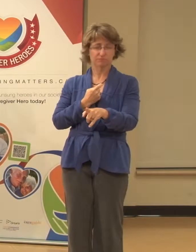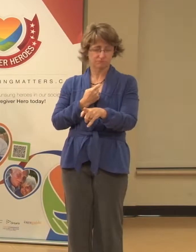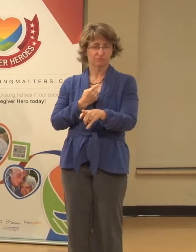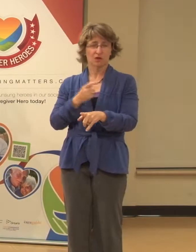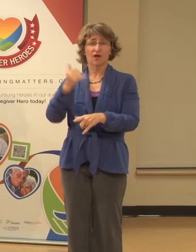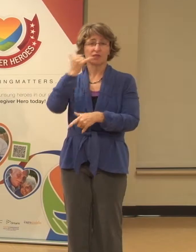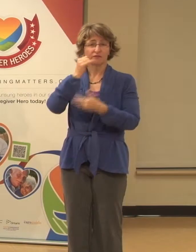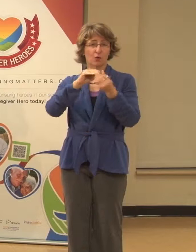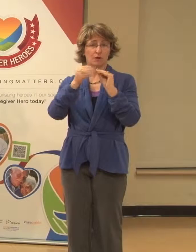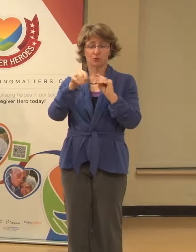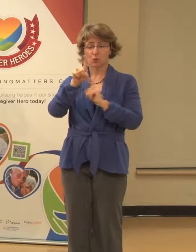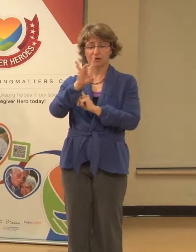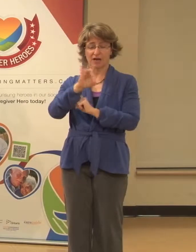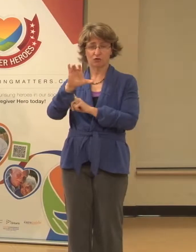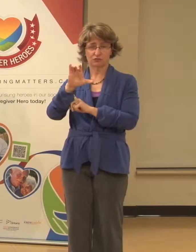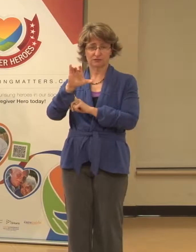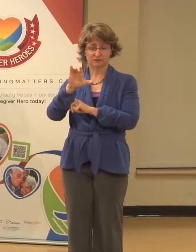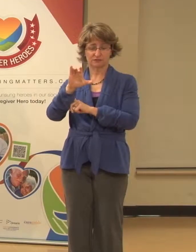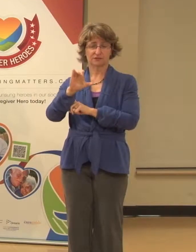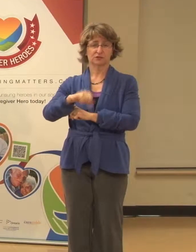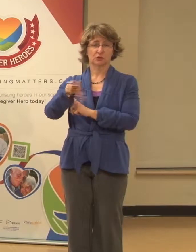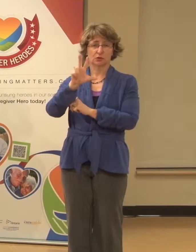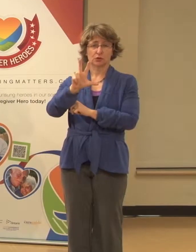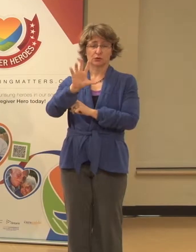Our phone number is